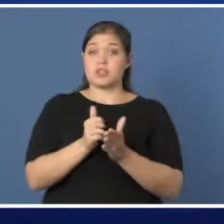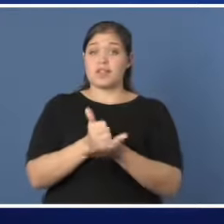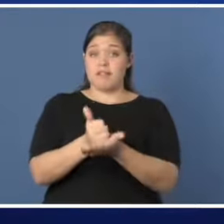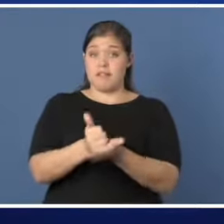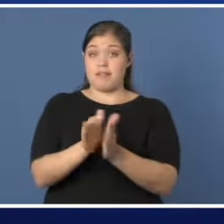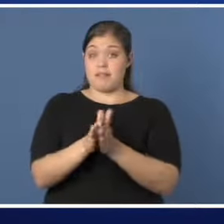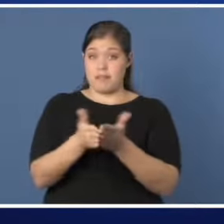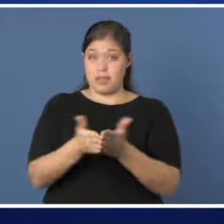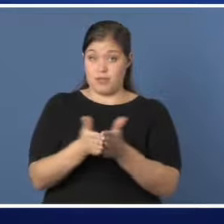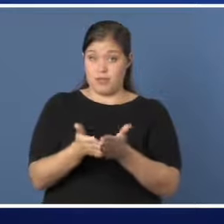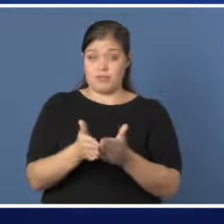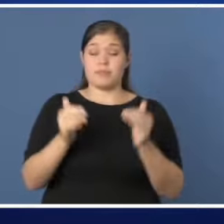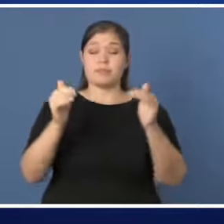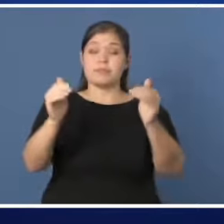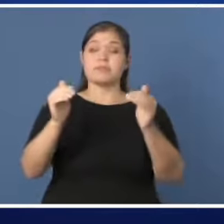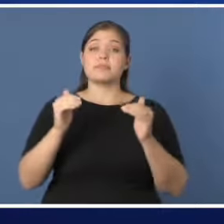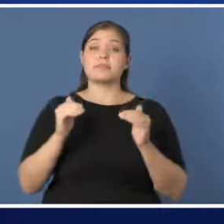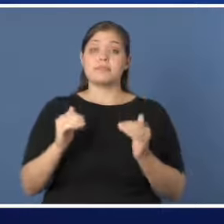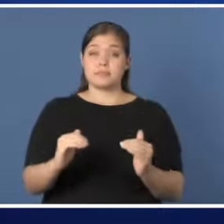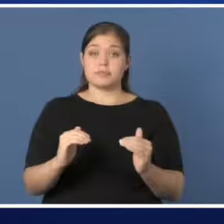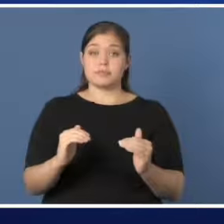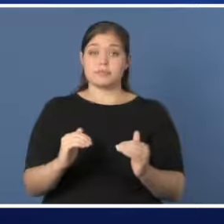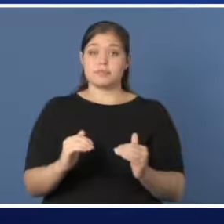first aid manual,